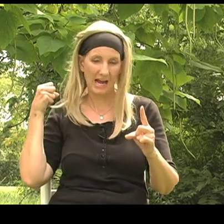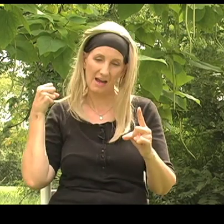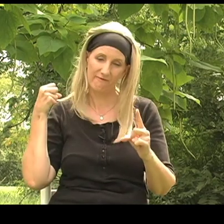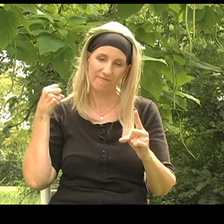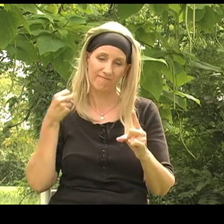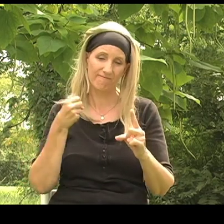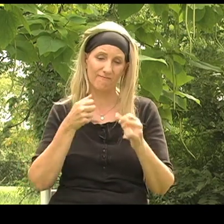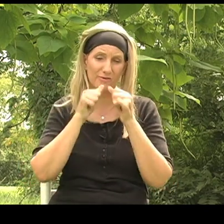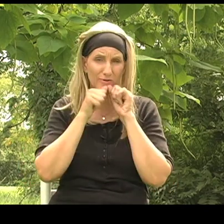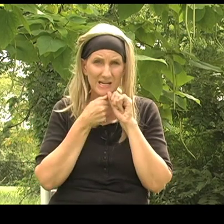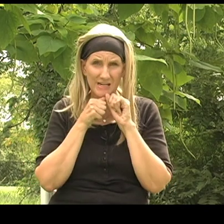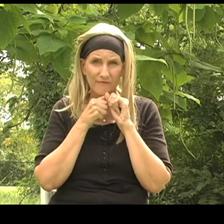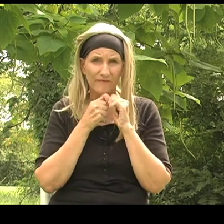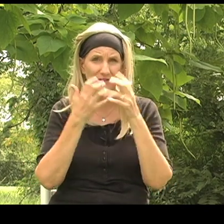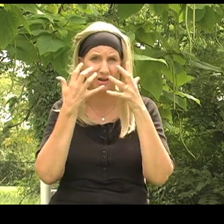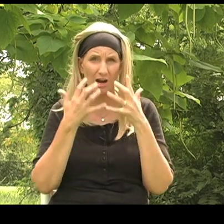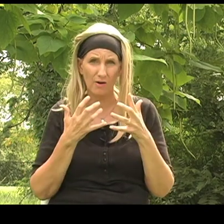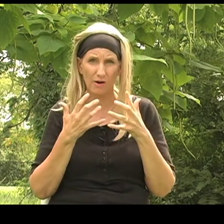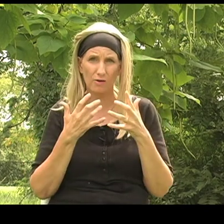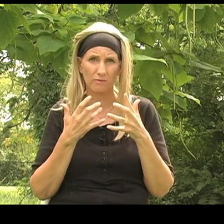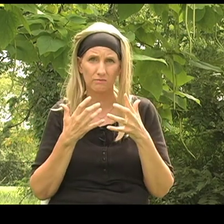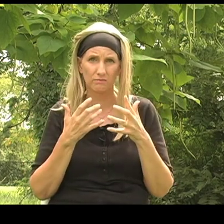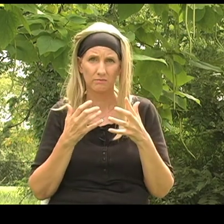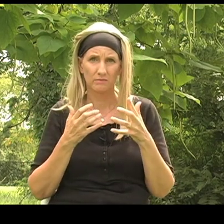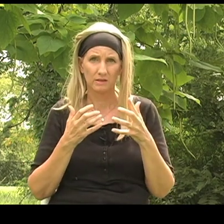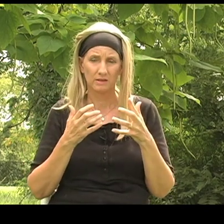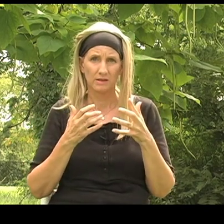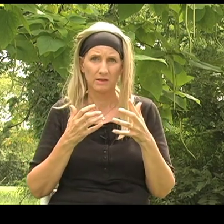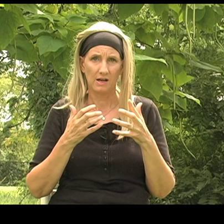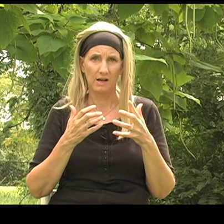have grief, sorrow,